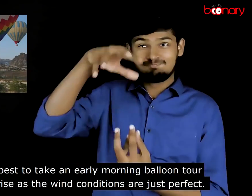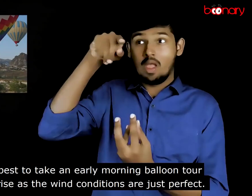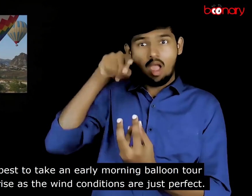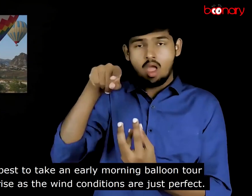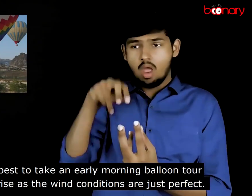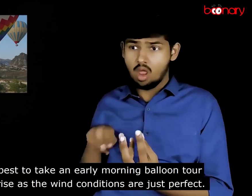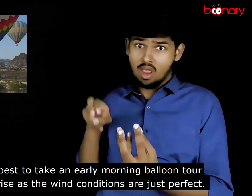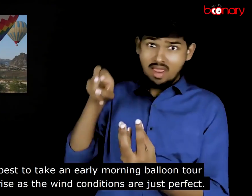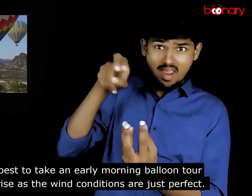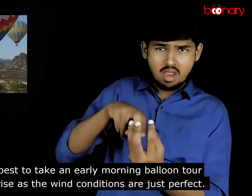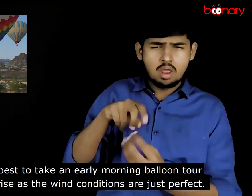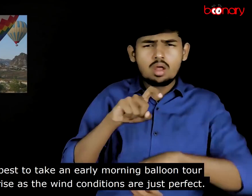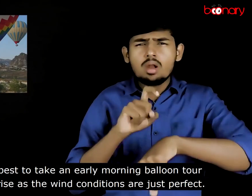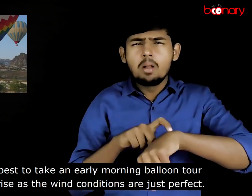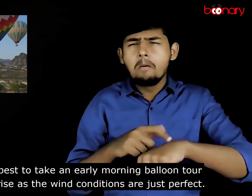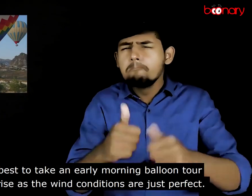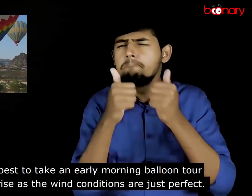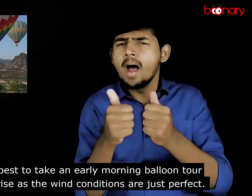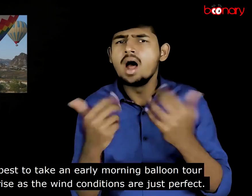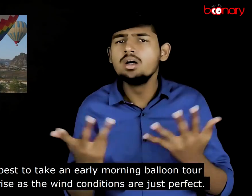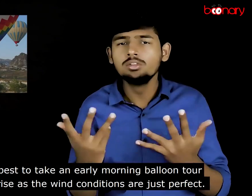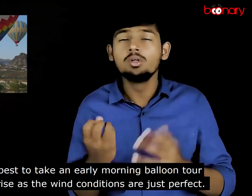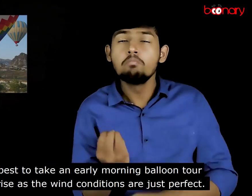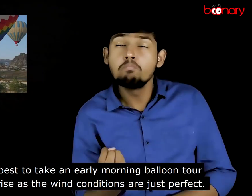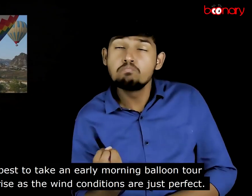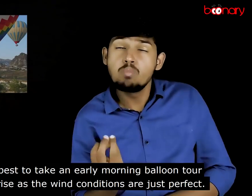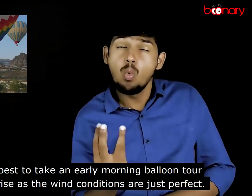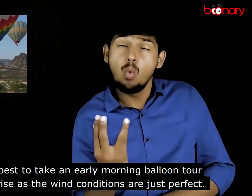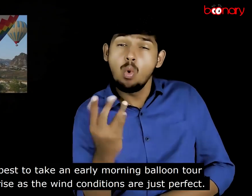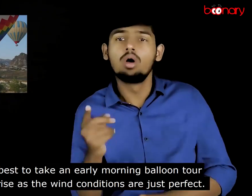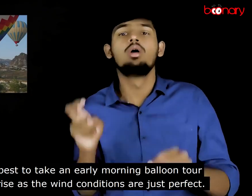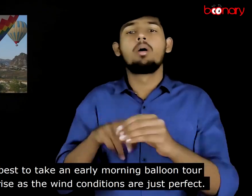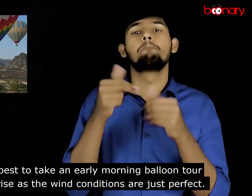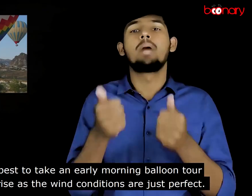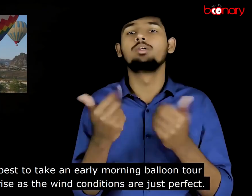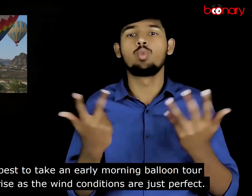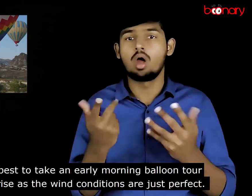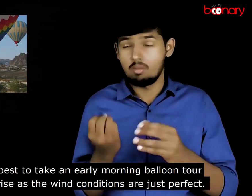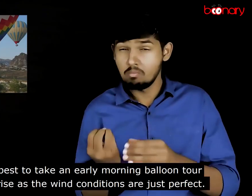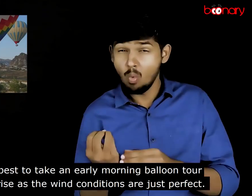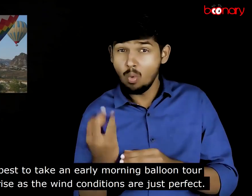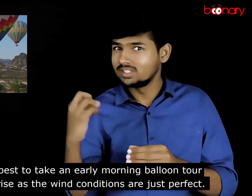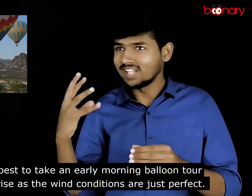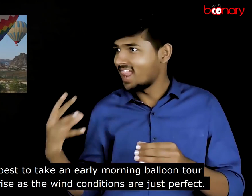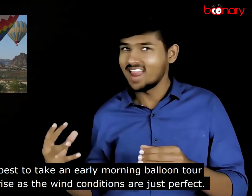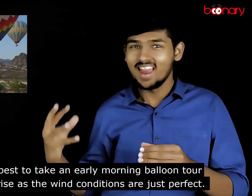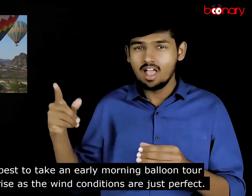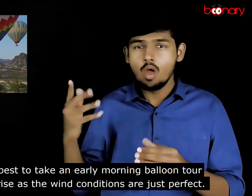Usually, it is best to take an early morning balloon tour with the sunrise,